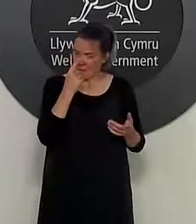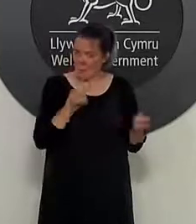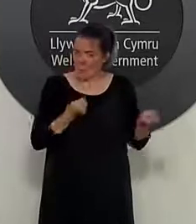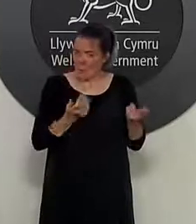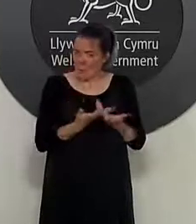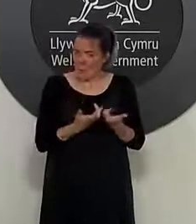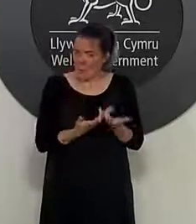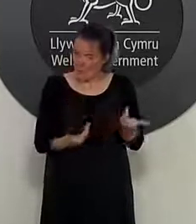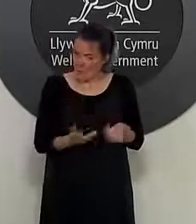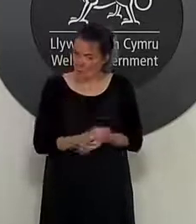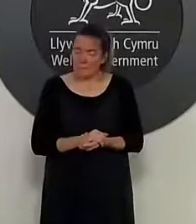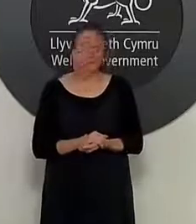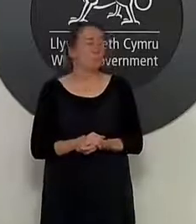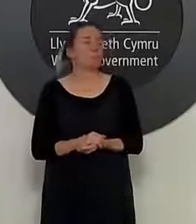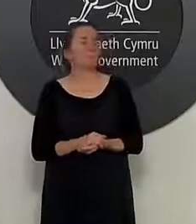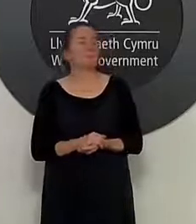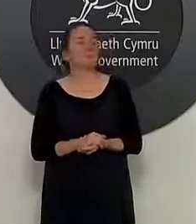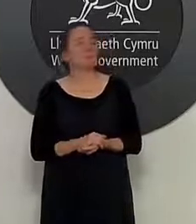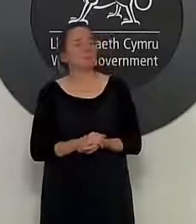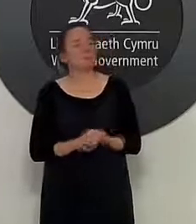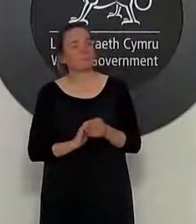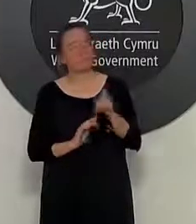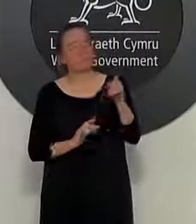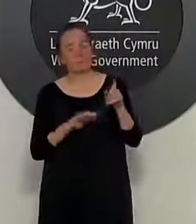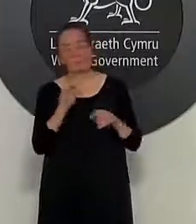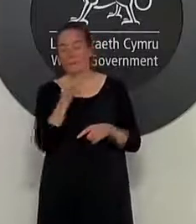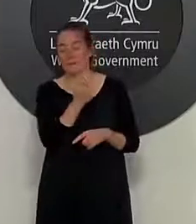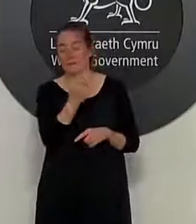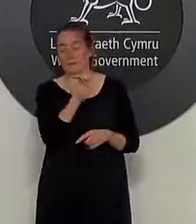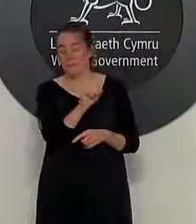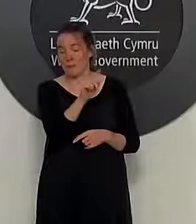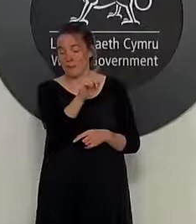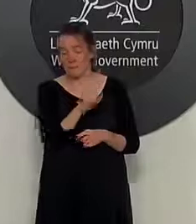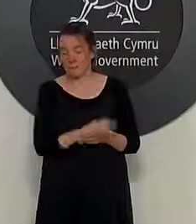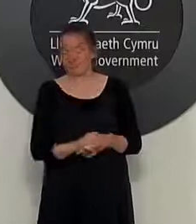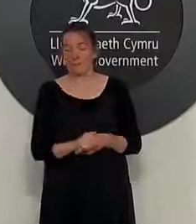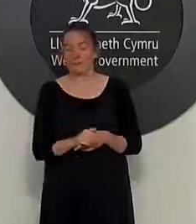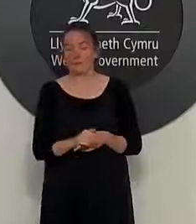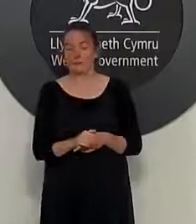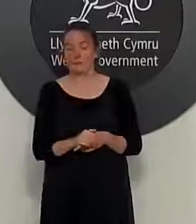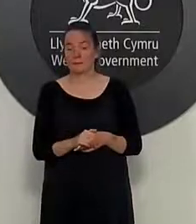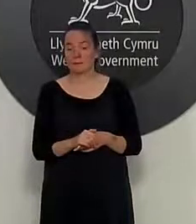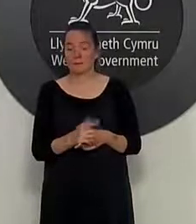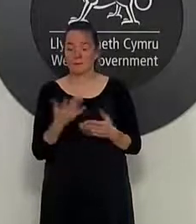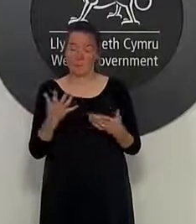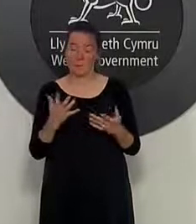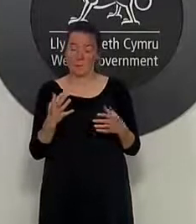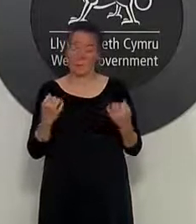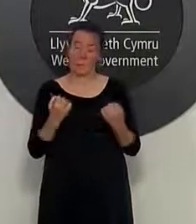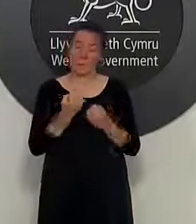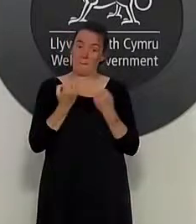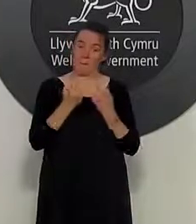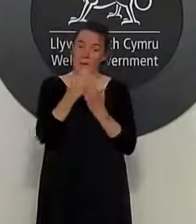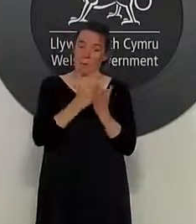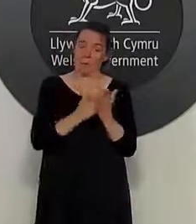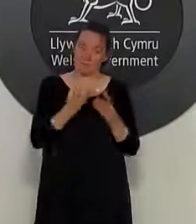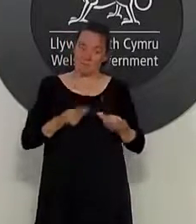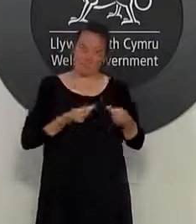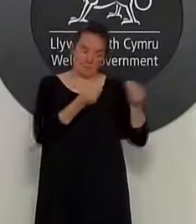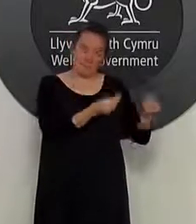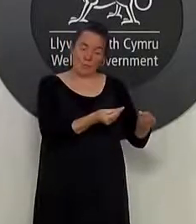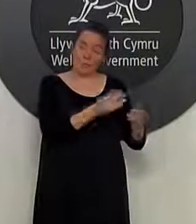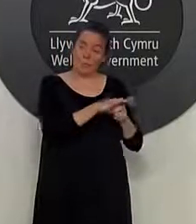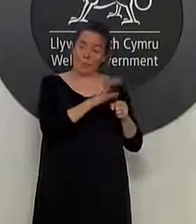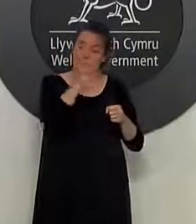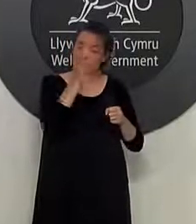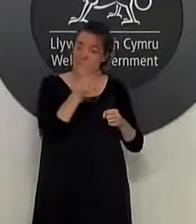So you're right, Ruth, that these are powers that are being provided to local authorities. They will be